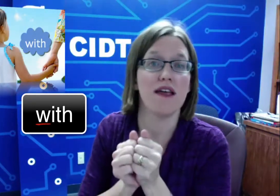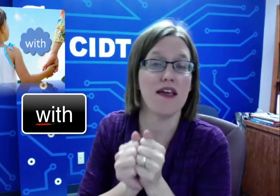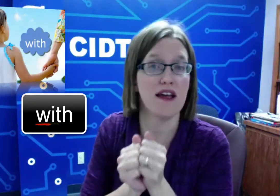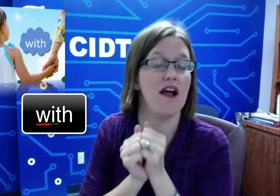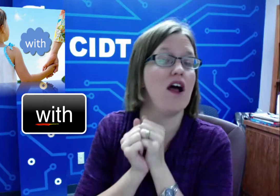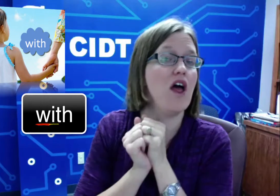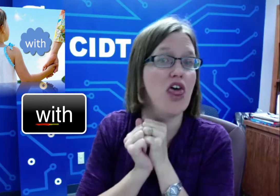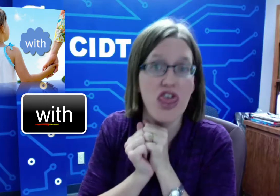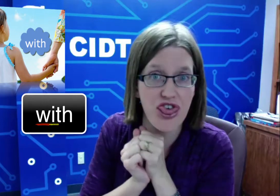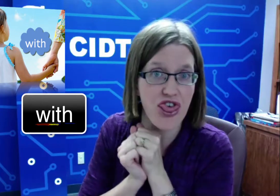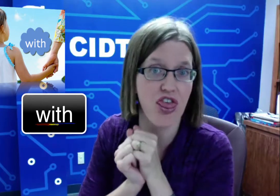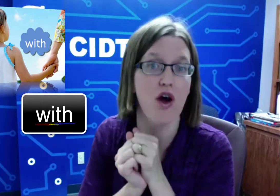With.